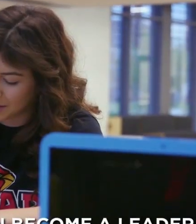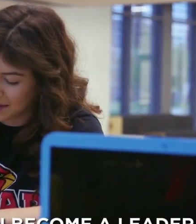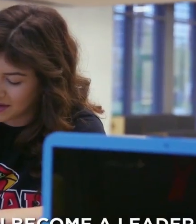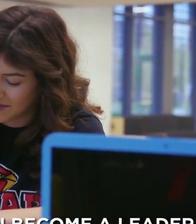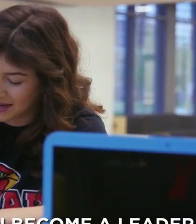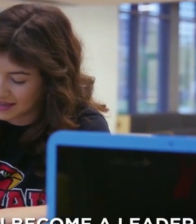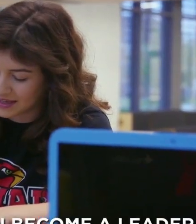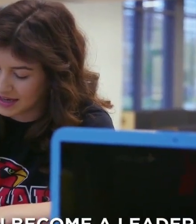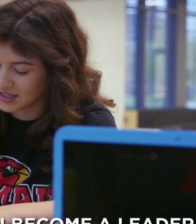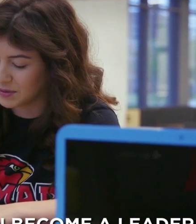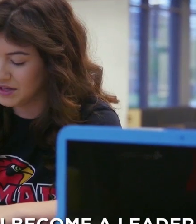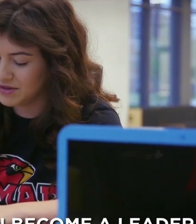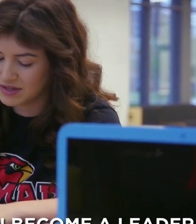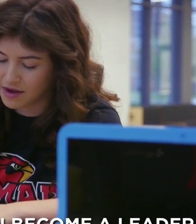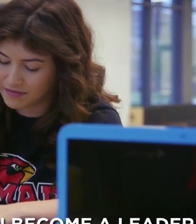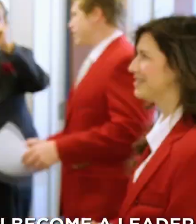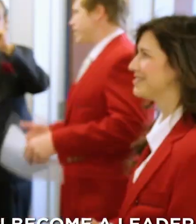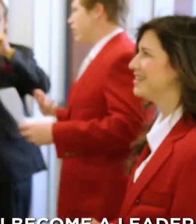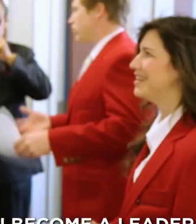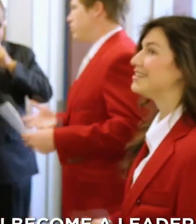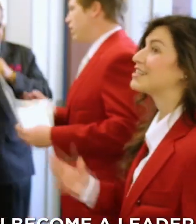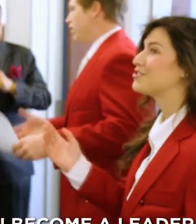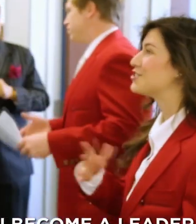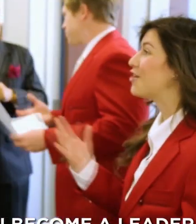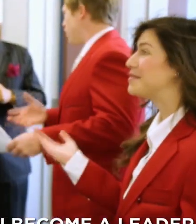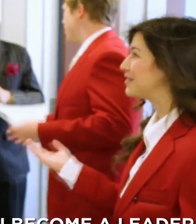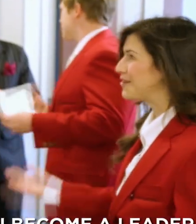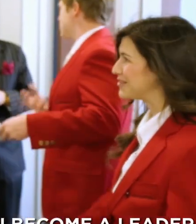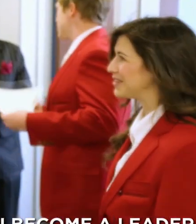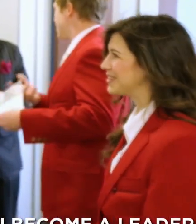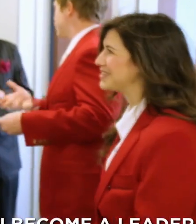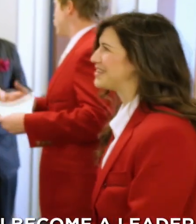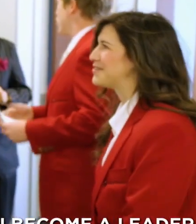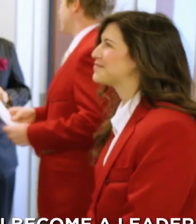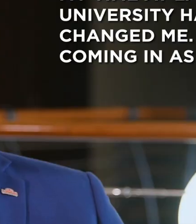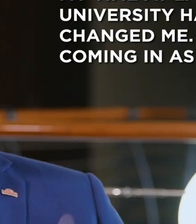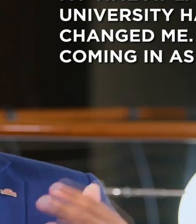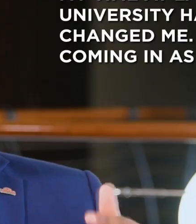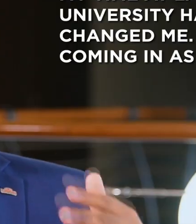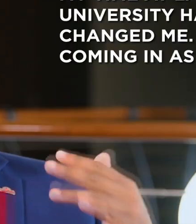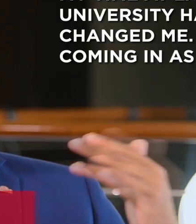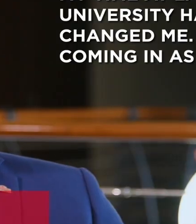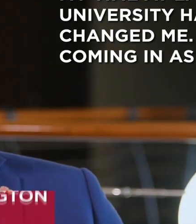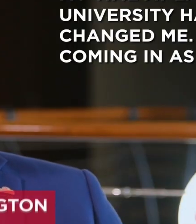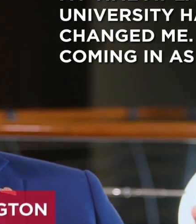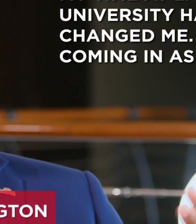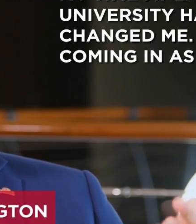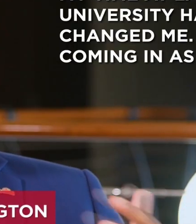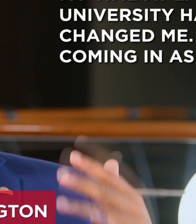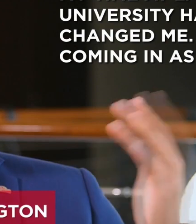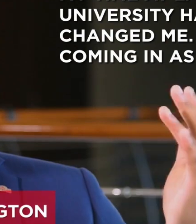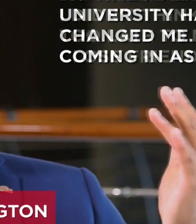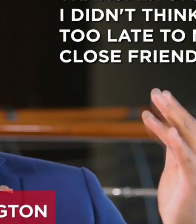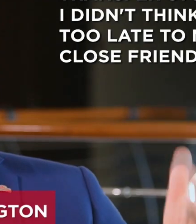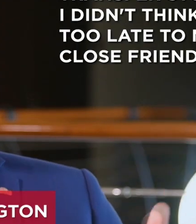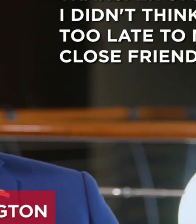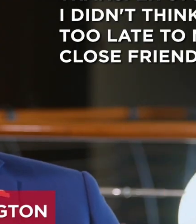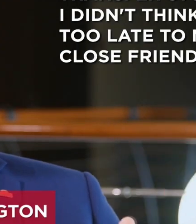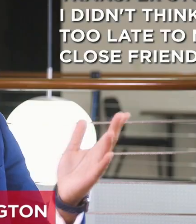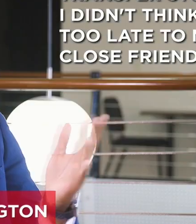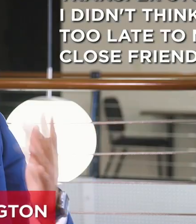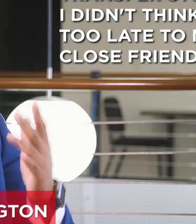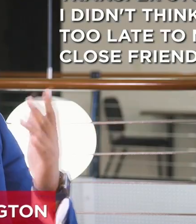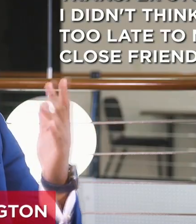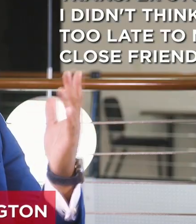undergraduate research, you can become a leader on your campus and make an impact. My time at Lamar University has changed me. Coming in as a